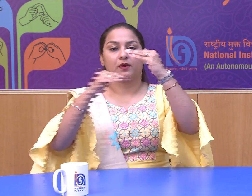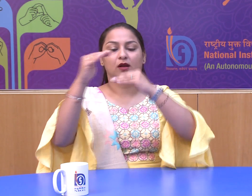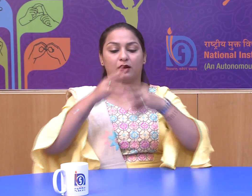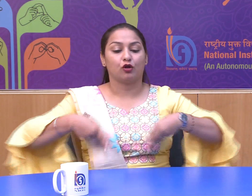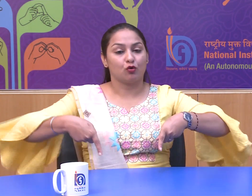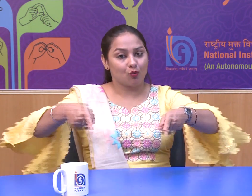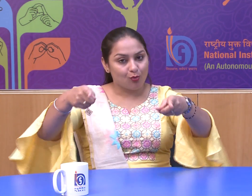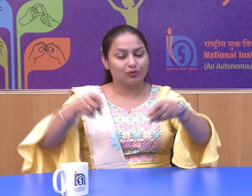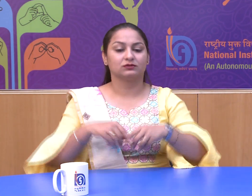roads and gardens.